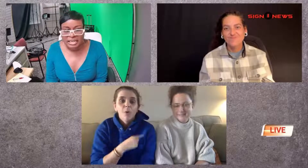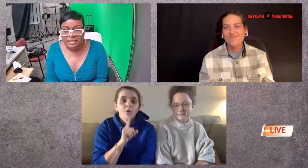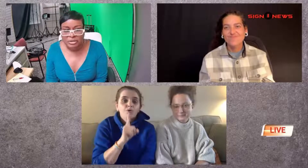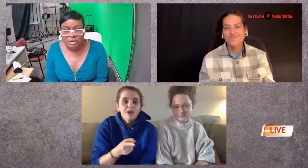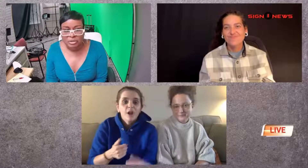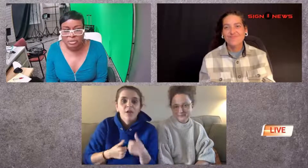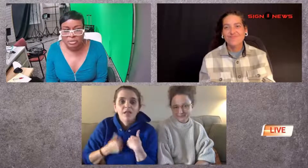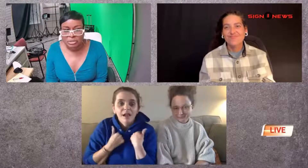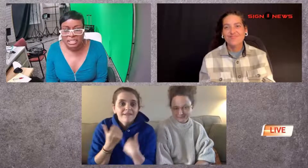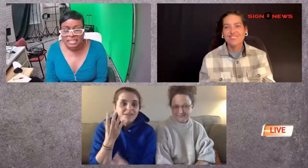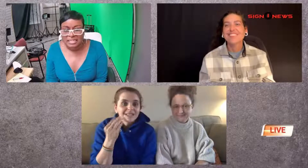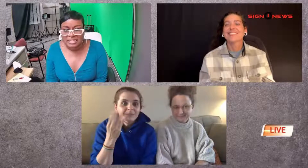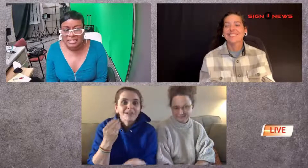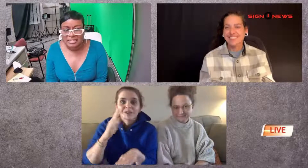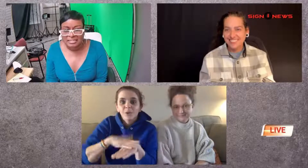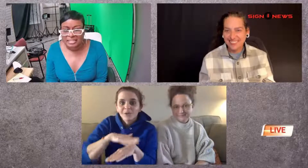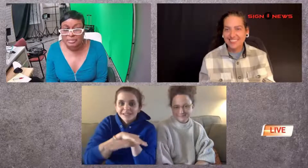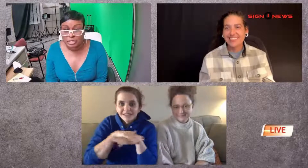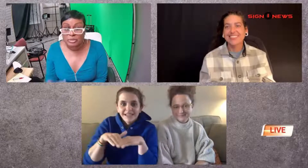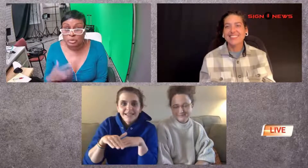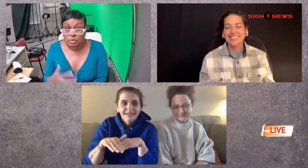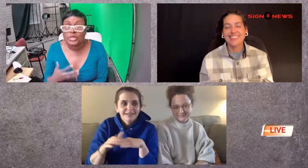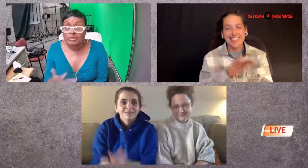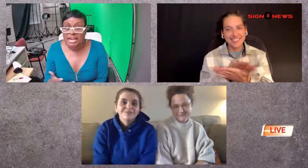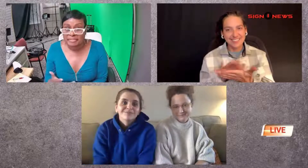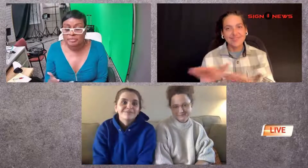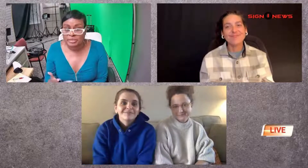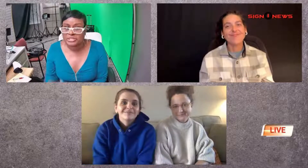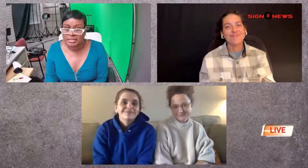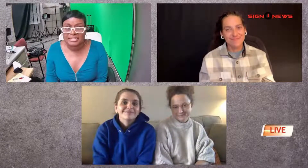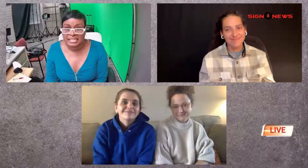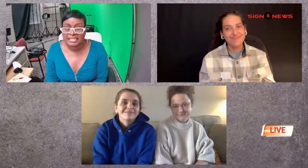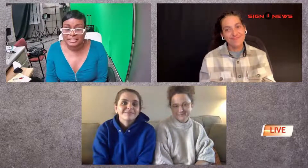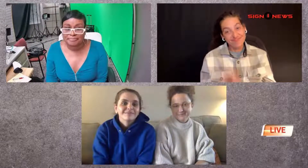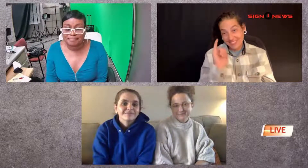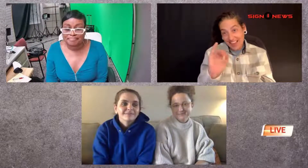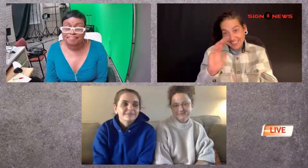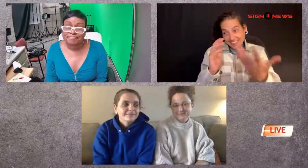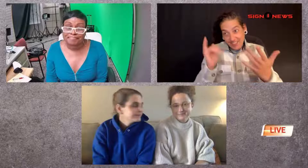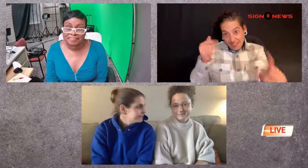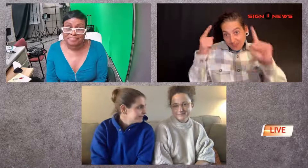and I, it was, it's a real life experience on stage.